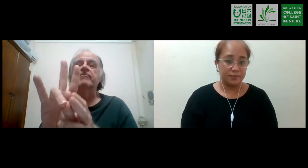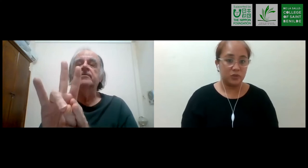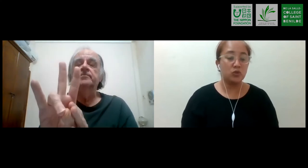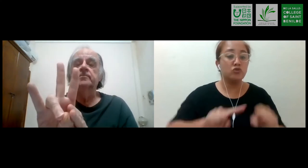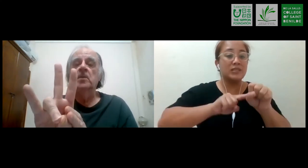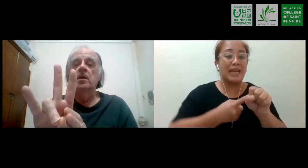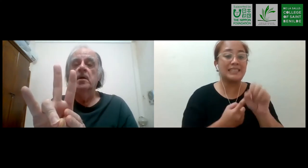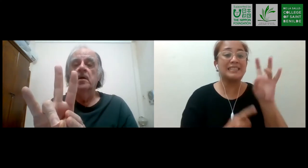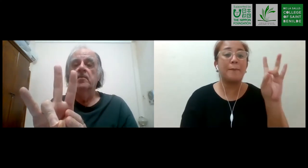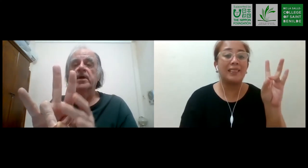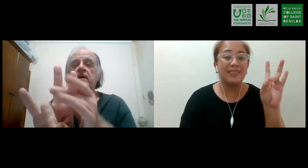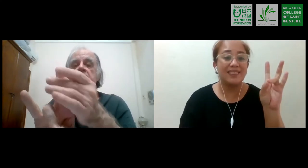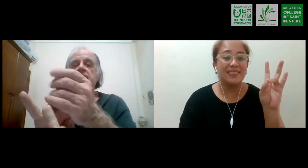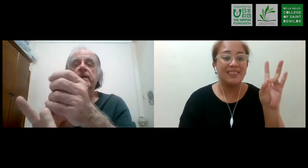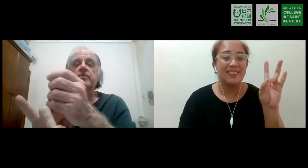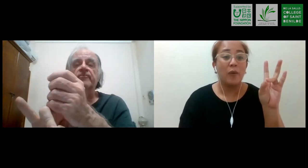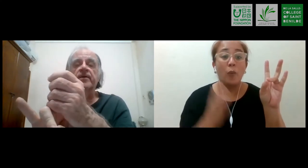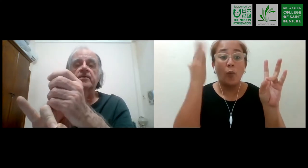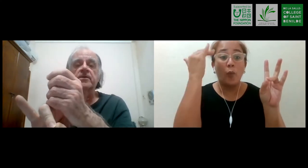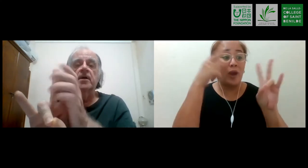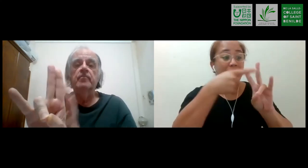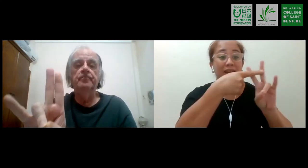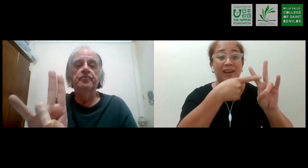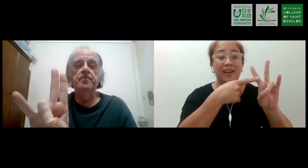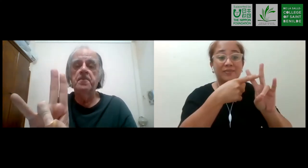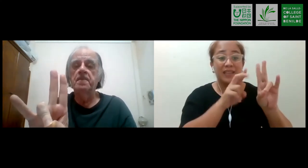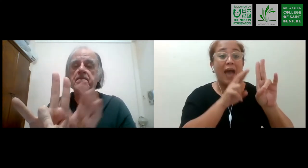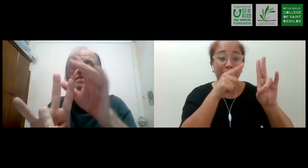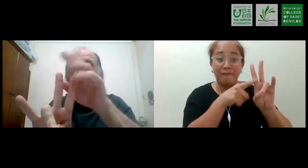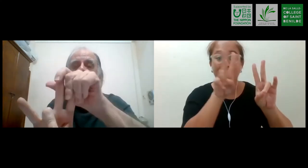with 7 because the mid two fingers are up.